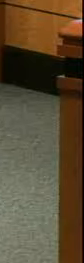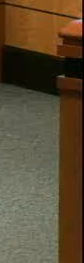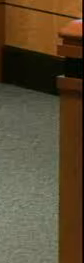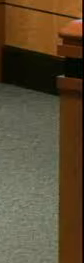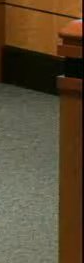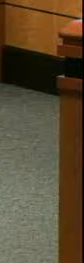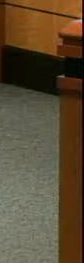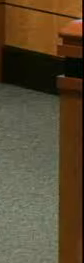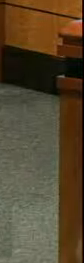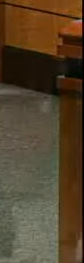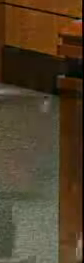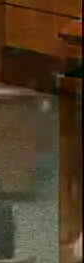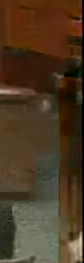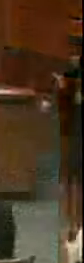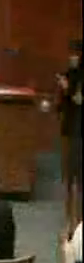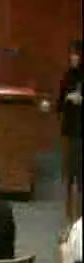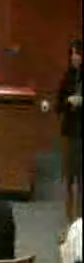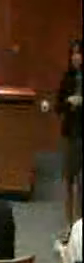Security Bureau, Lisa Folks.